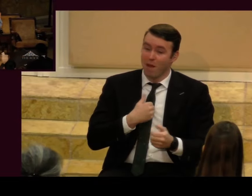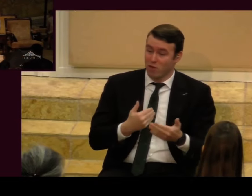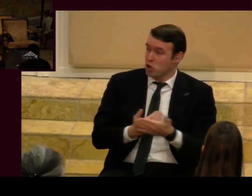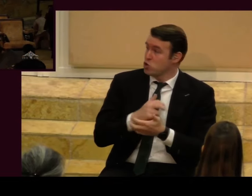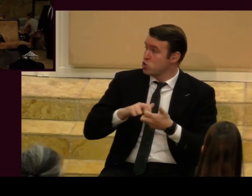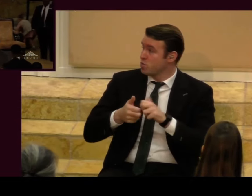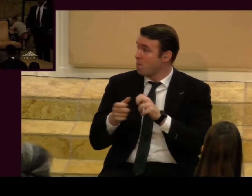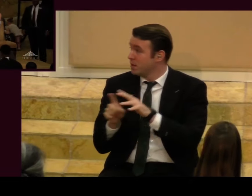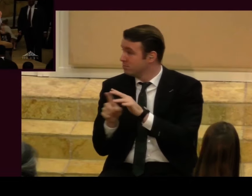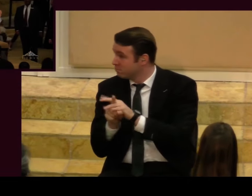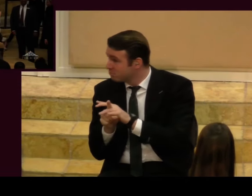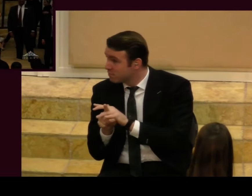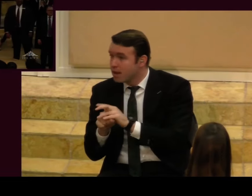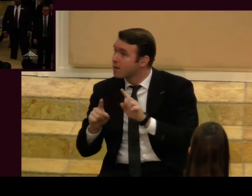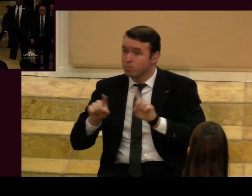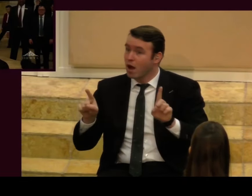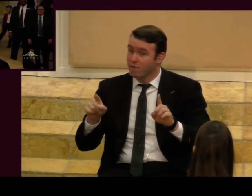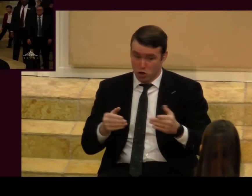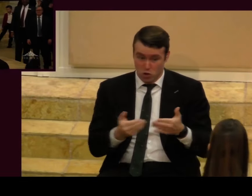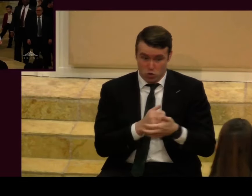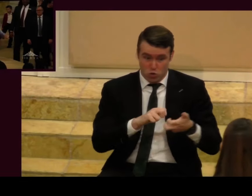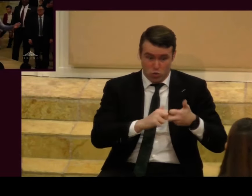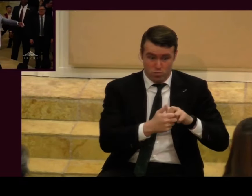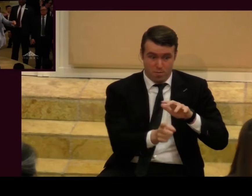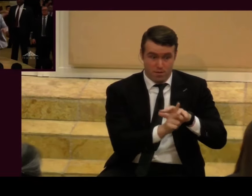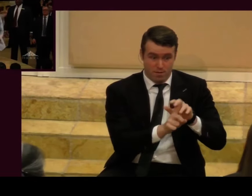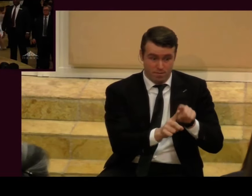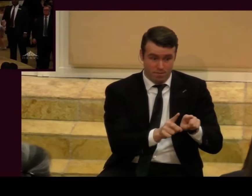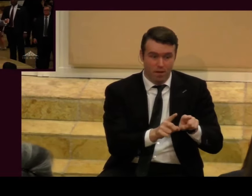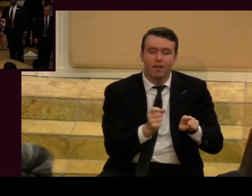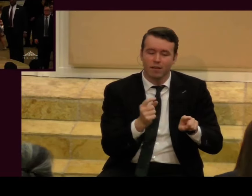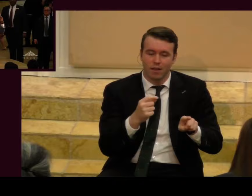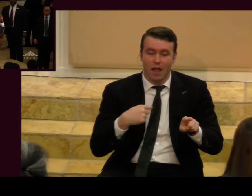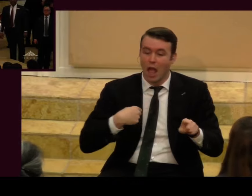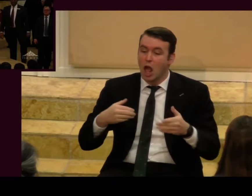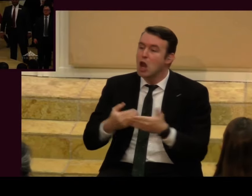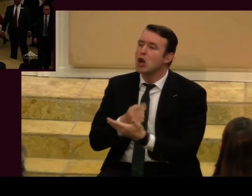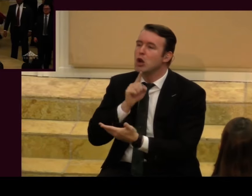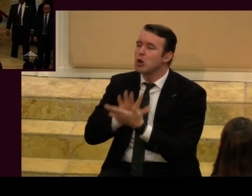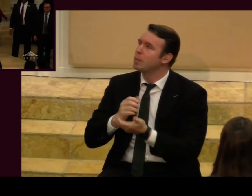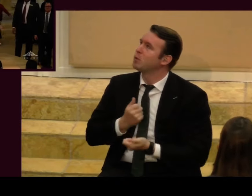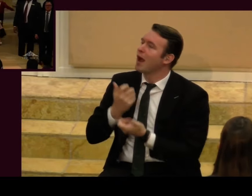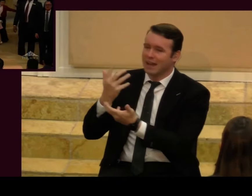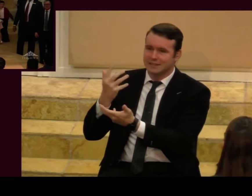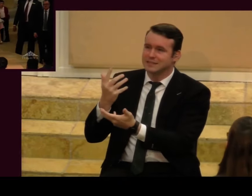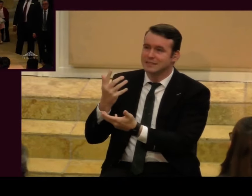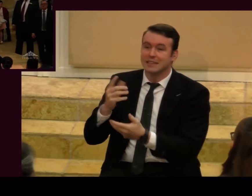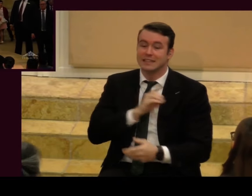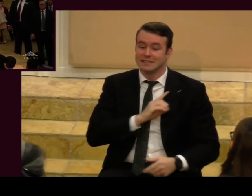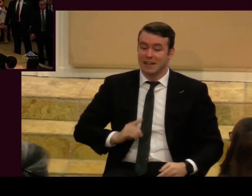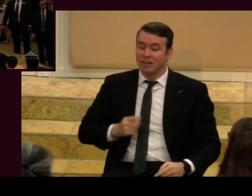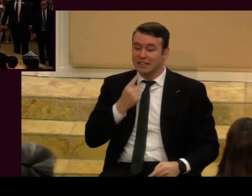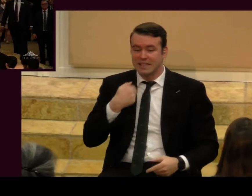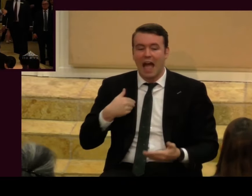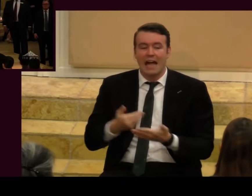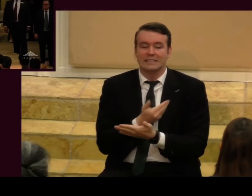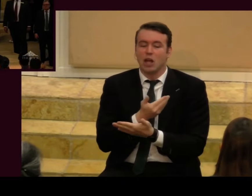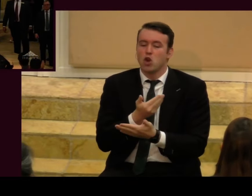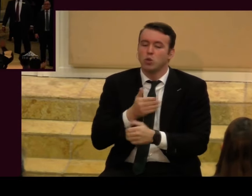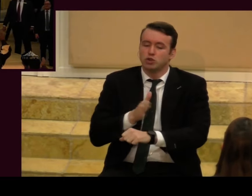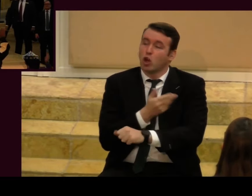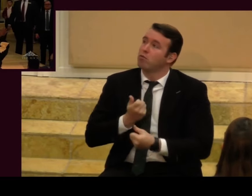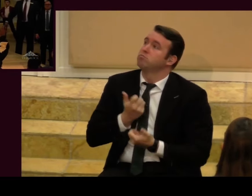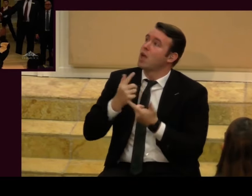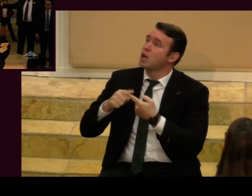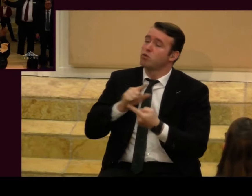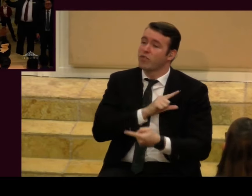have some new problems, but if you got new problems, it's time to put on a new praise. David said, I'll sing a new song